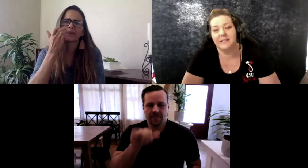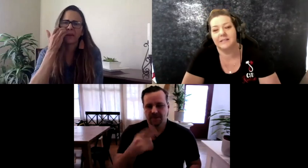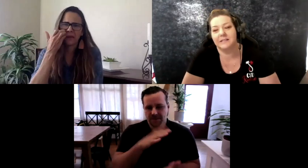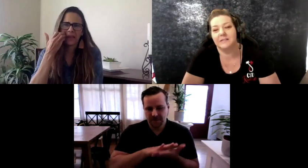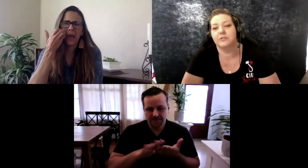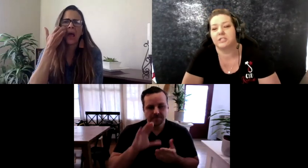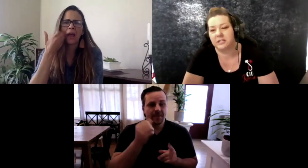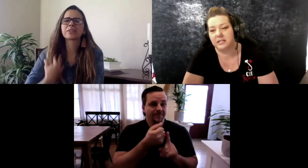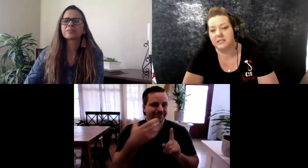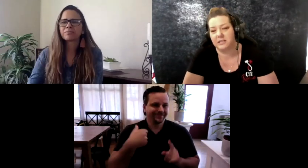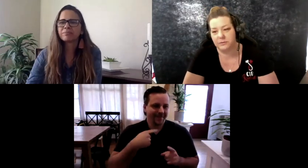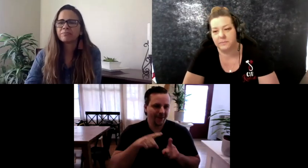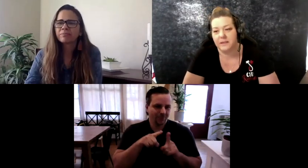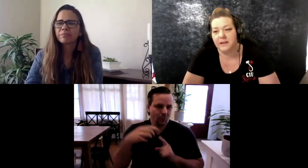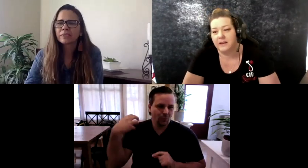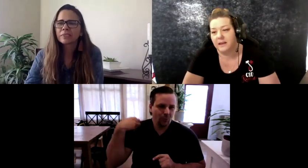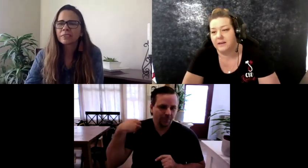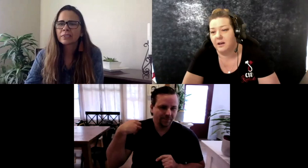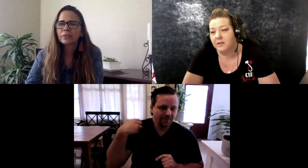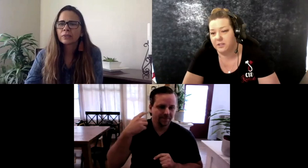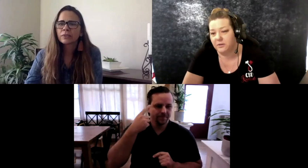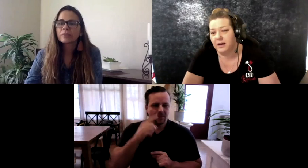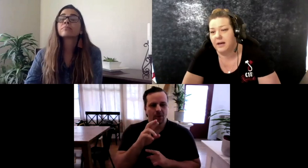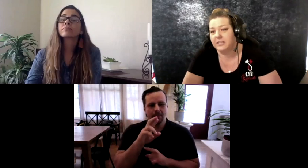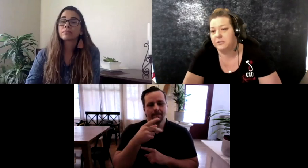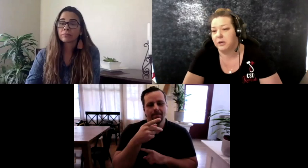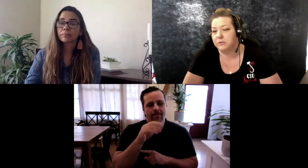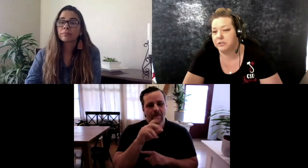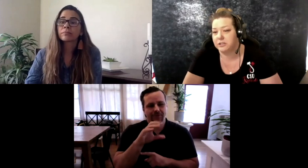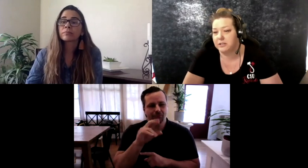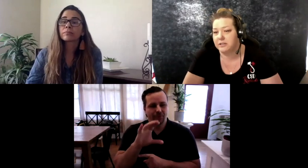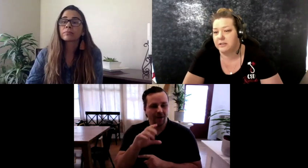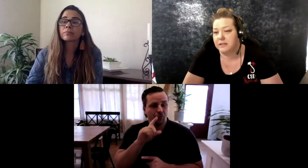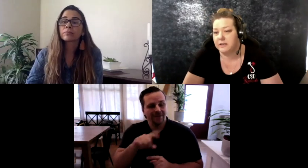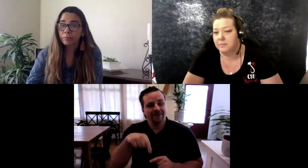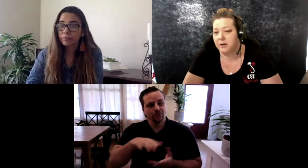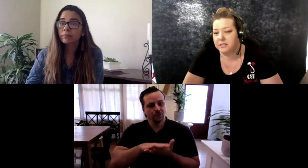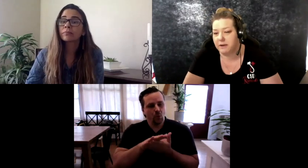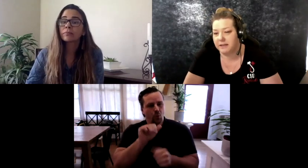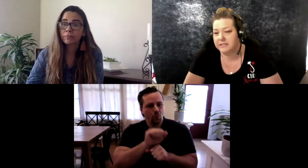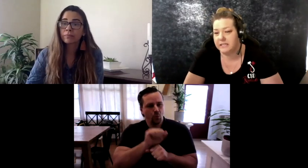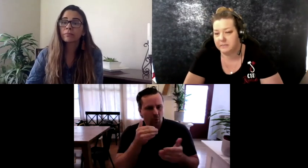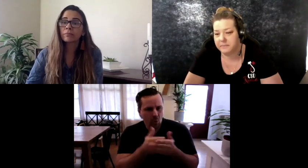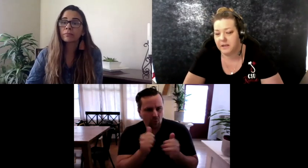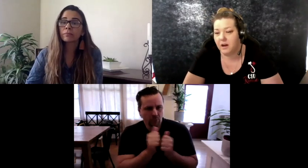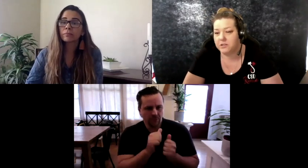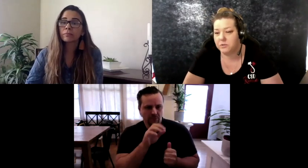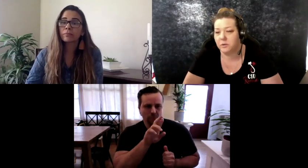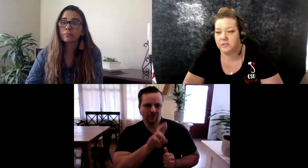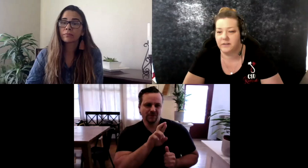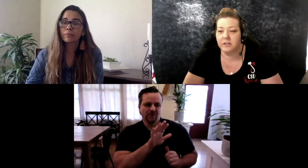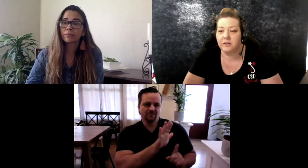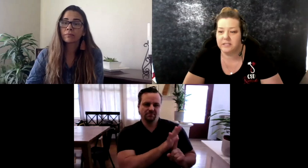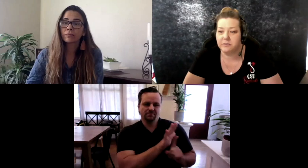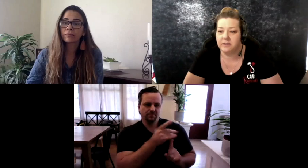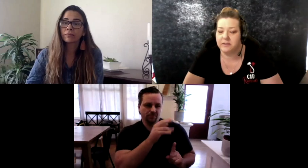nice tradition to continue. And also, I do coach the Parks and Rec team. Our school works